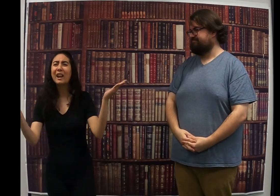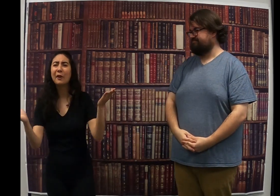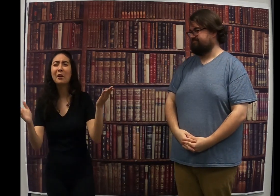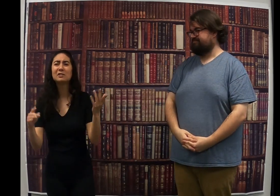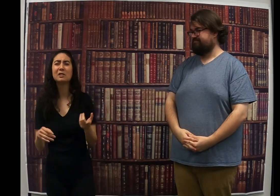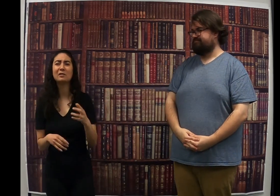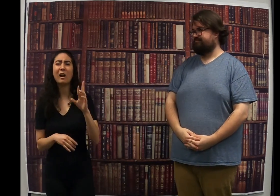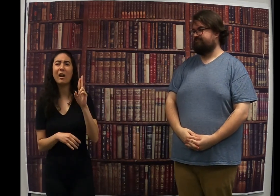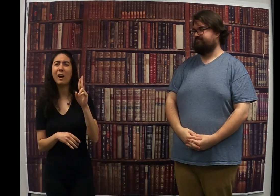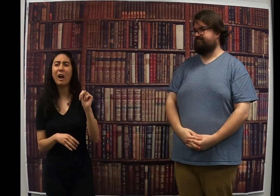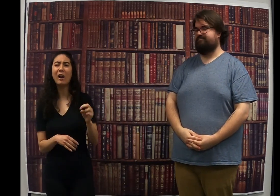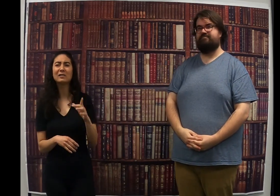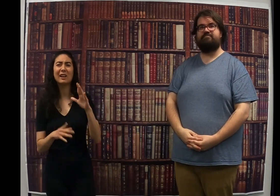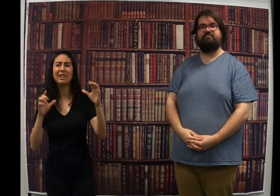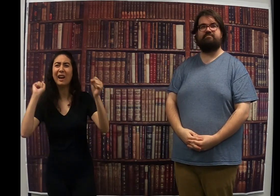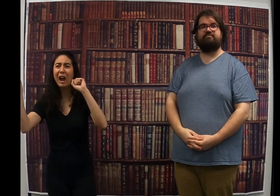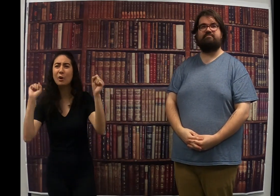unclouded fountain with